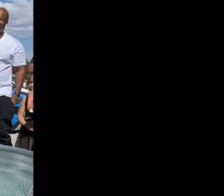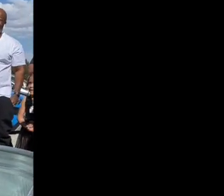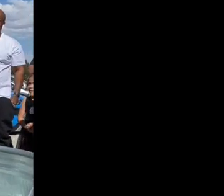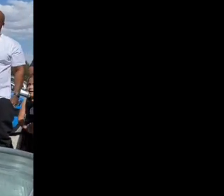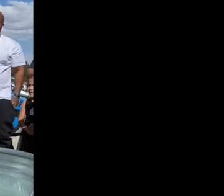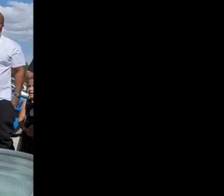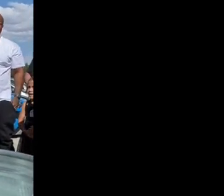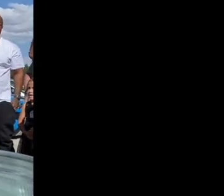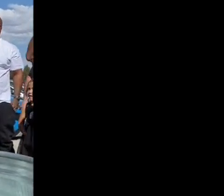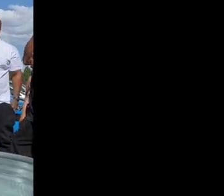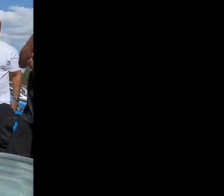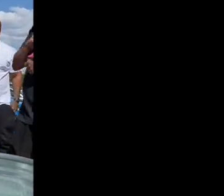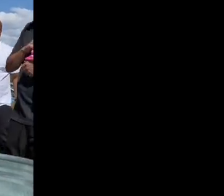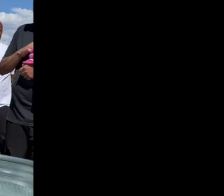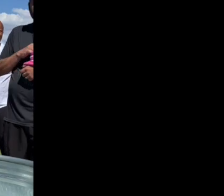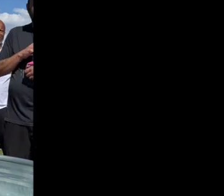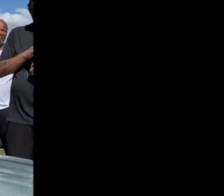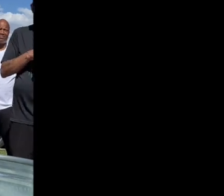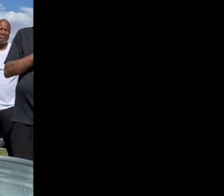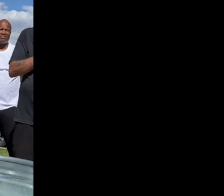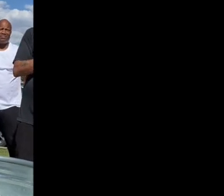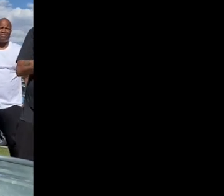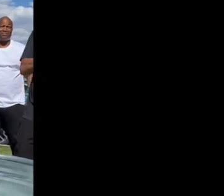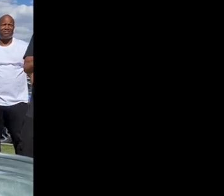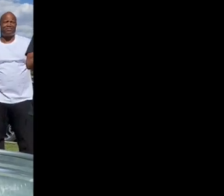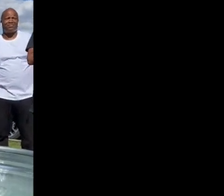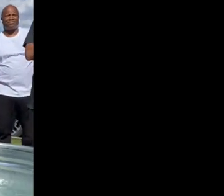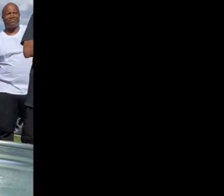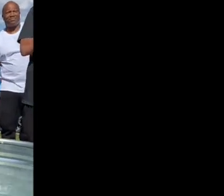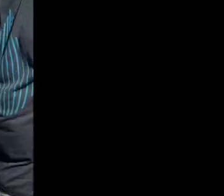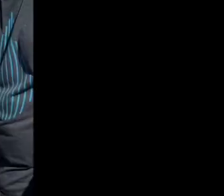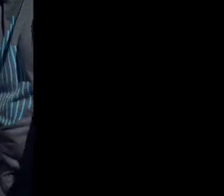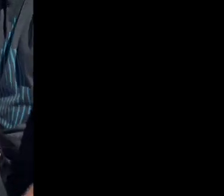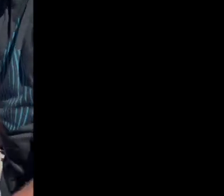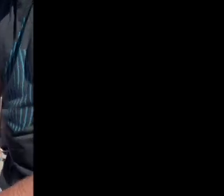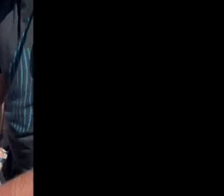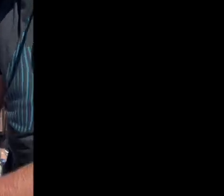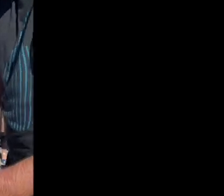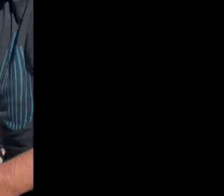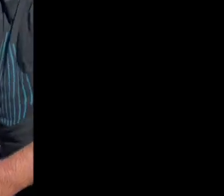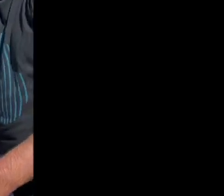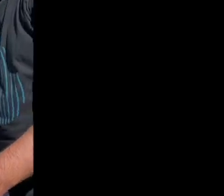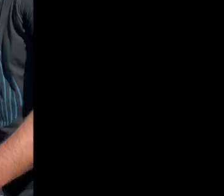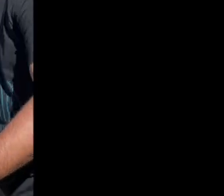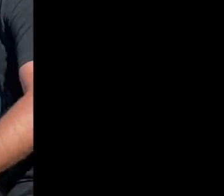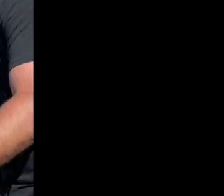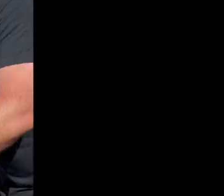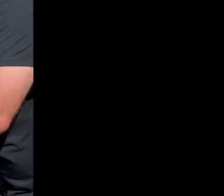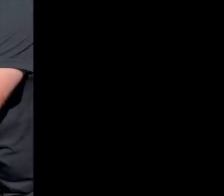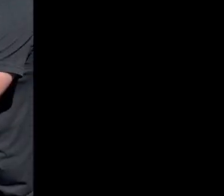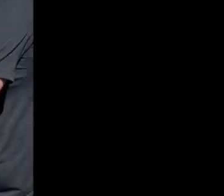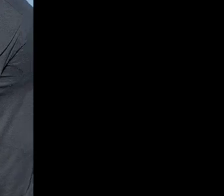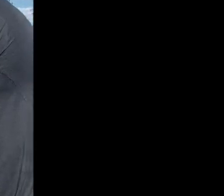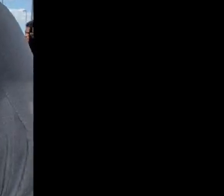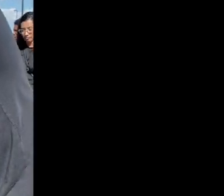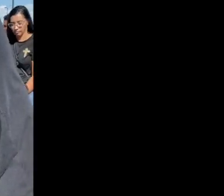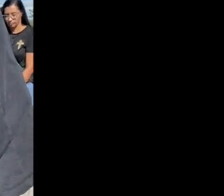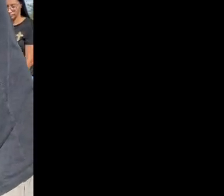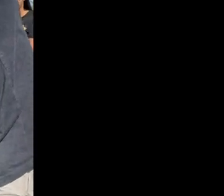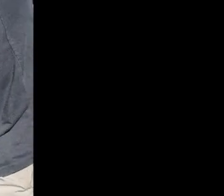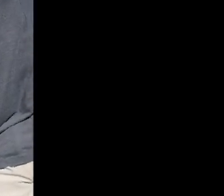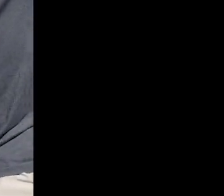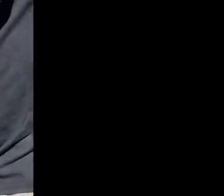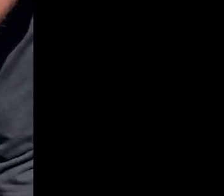Okay, so there was one more who was thinking about stepping in. Dad's hand. Nice and warm. Oh,